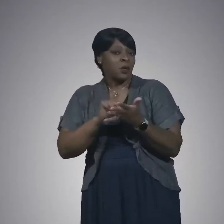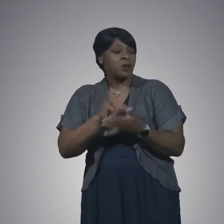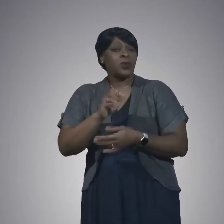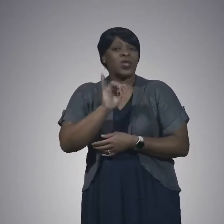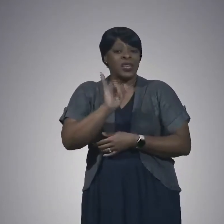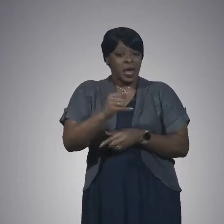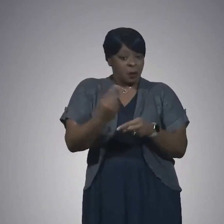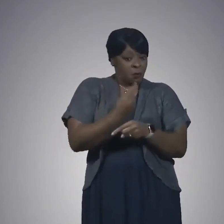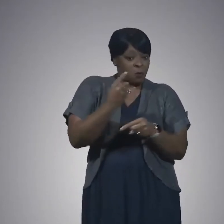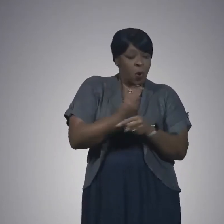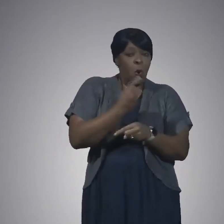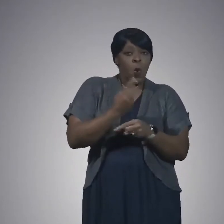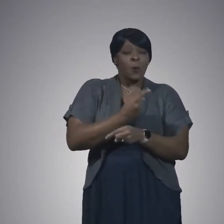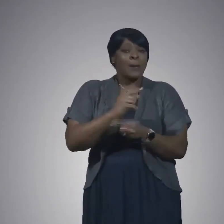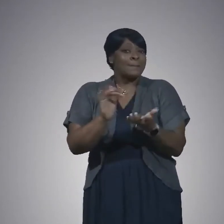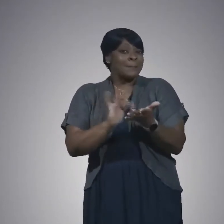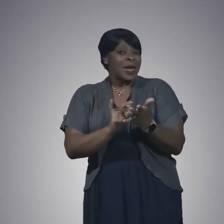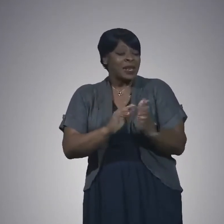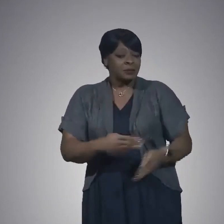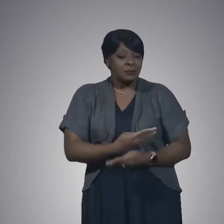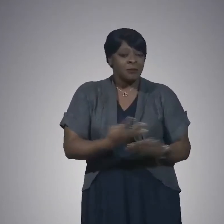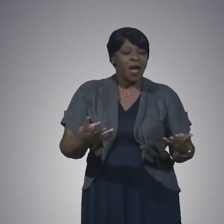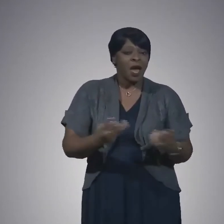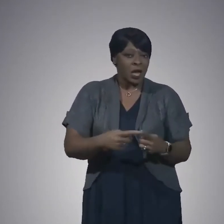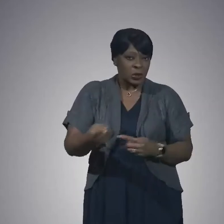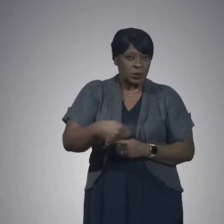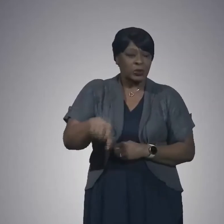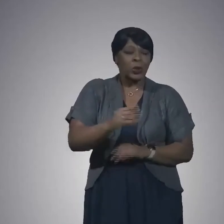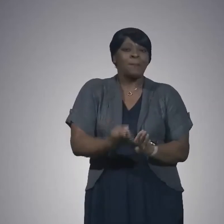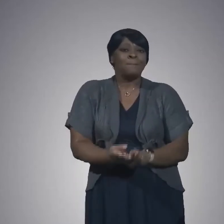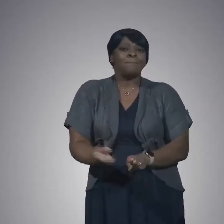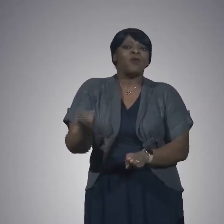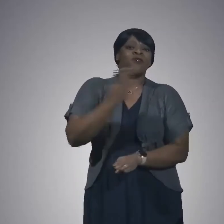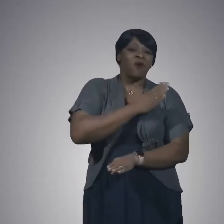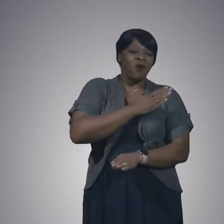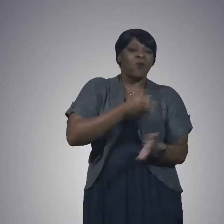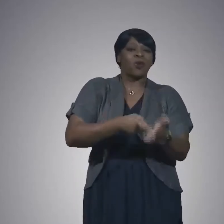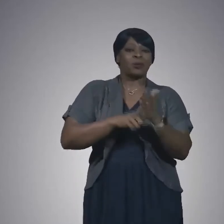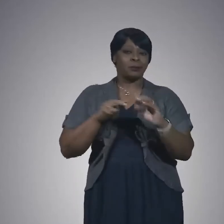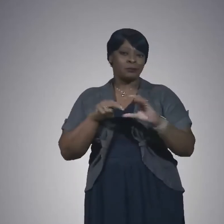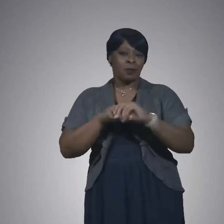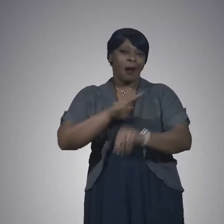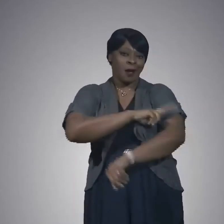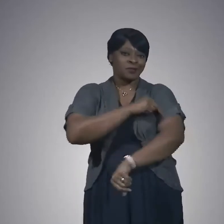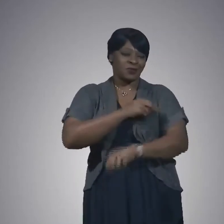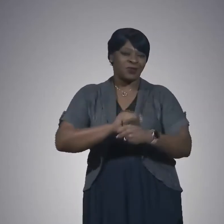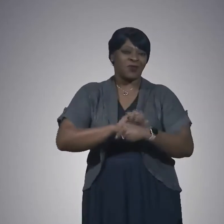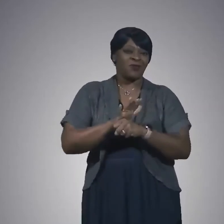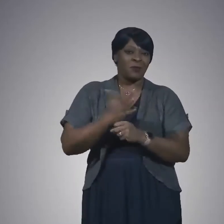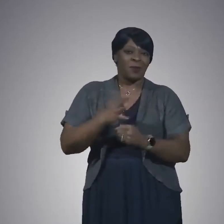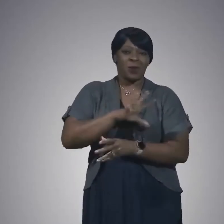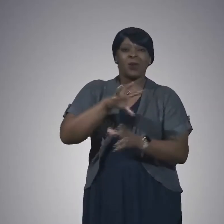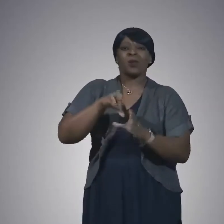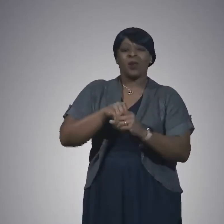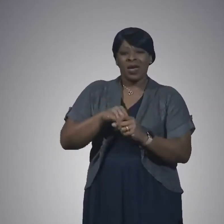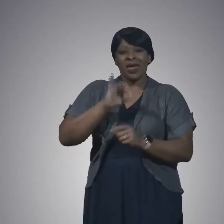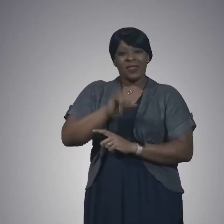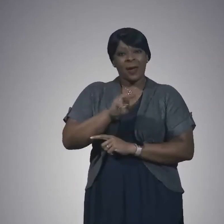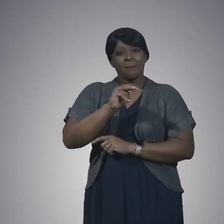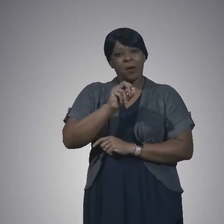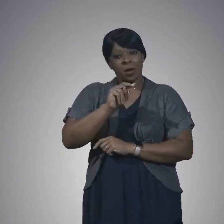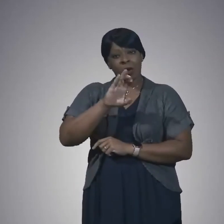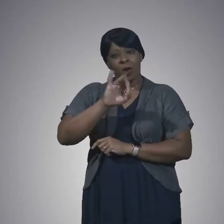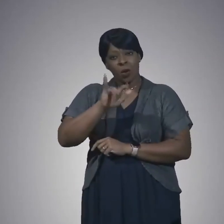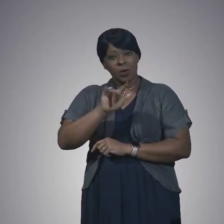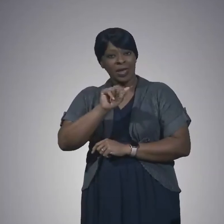the appropriate course of treatment can be provided before you require hospitalization, which may include monoclonal antibodies.